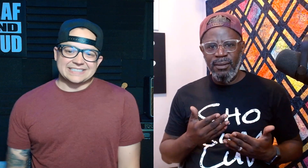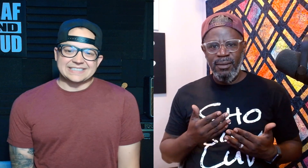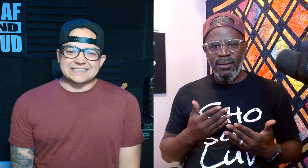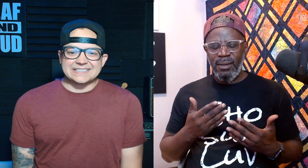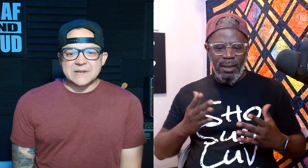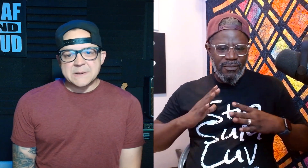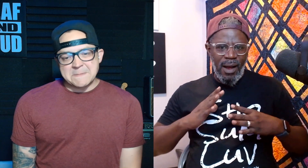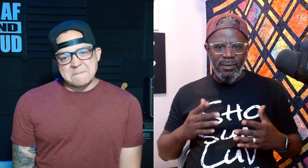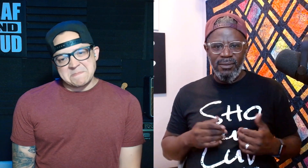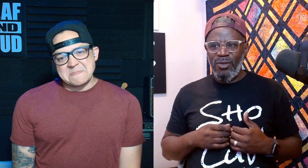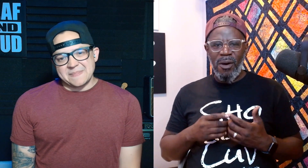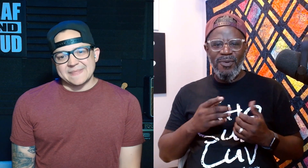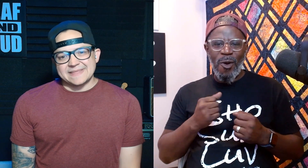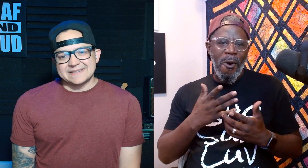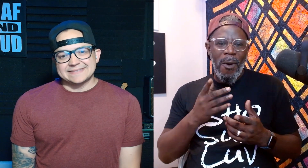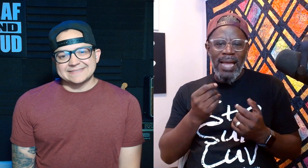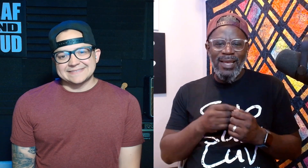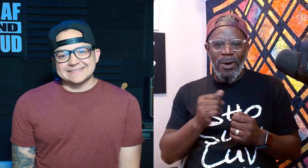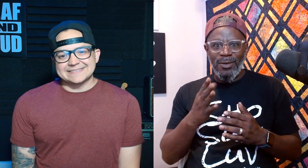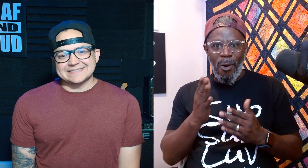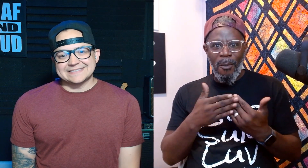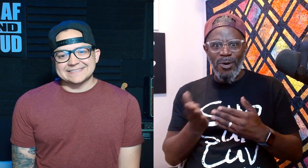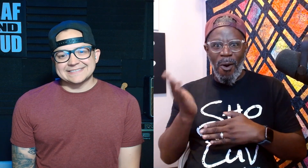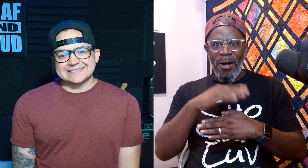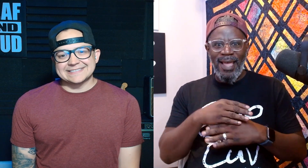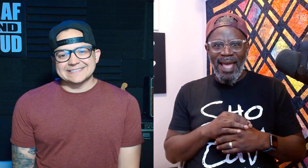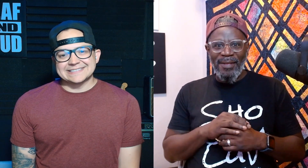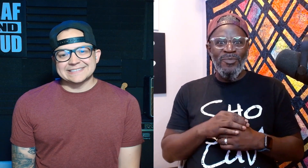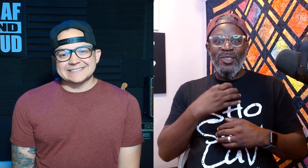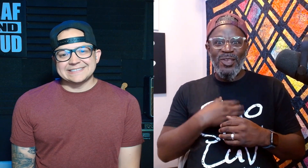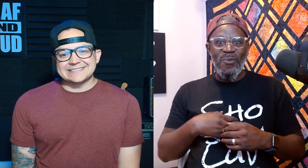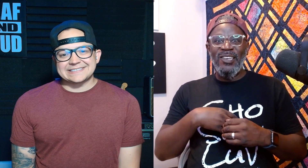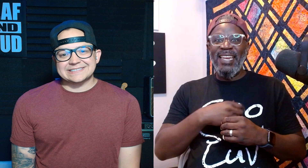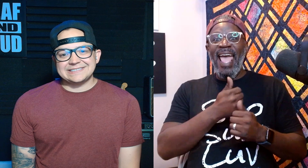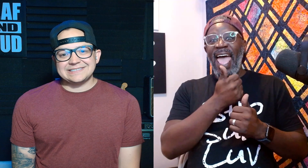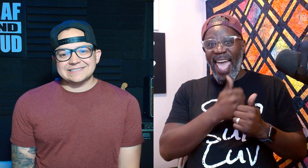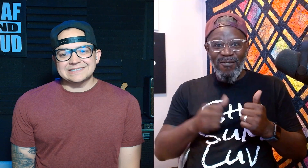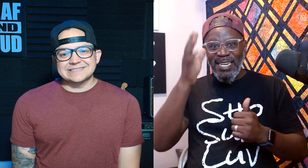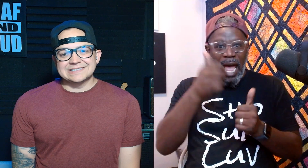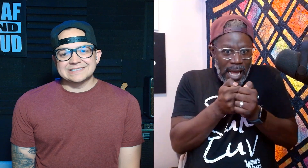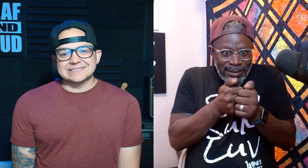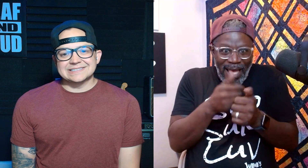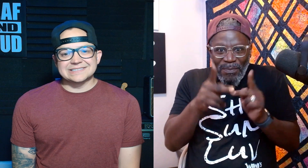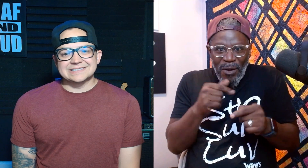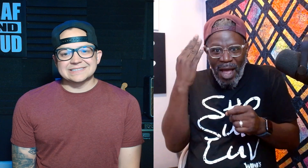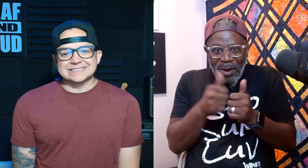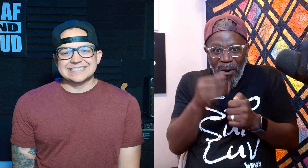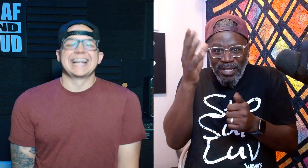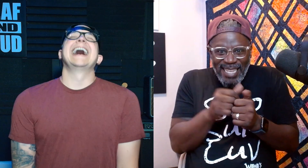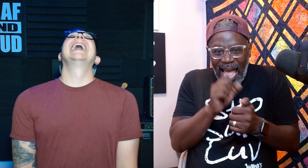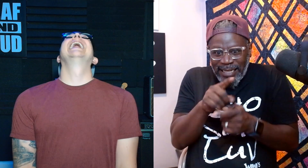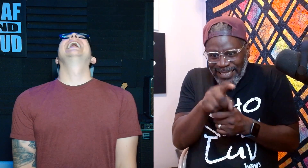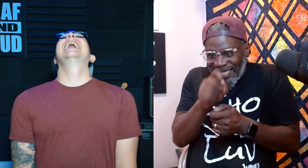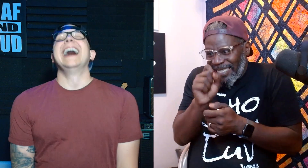good. Fine. So what I did was almost all day just wishing every dad, every person I